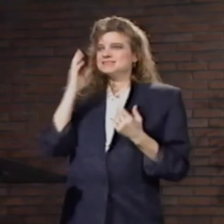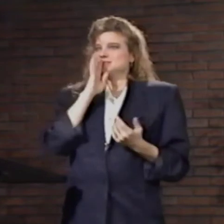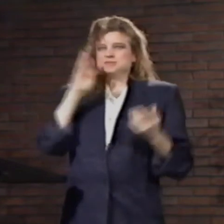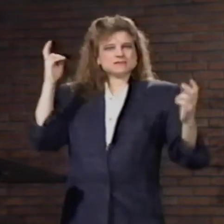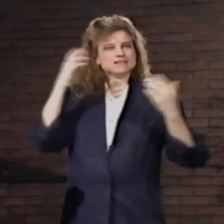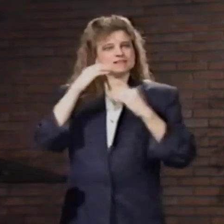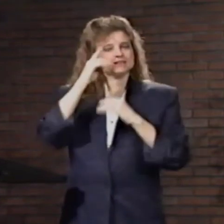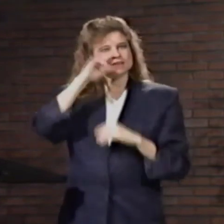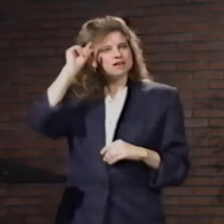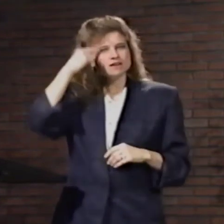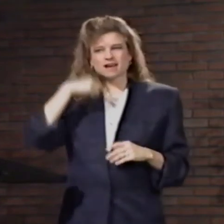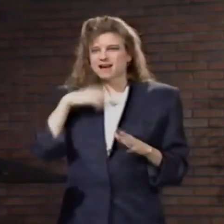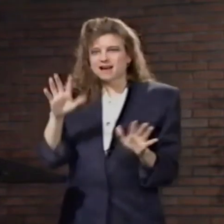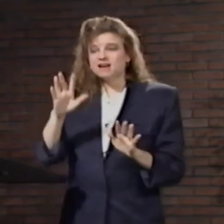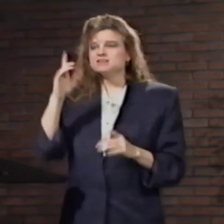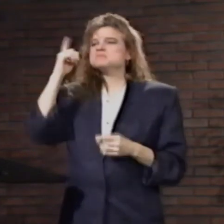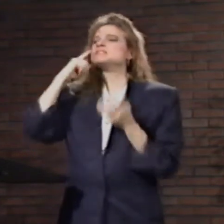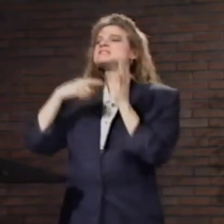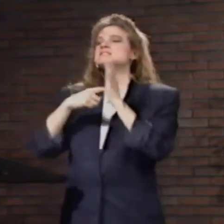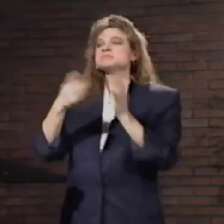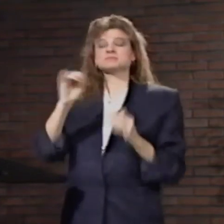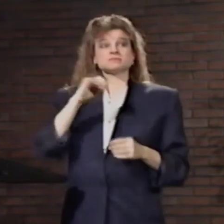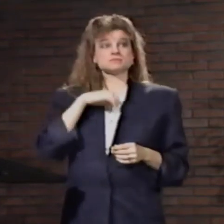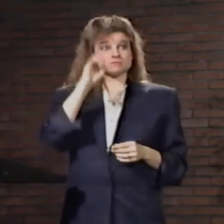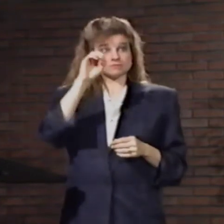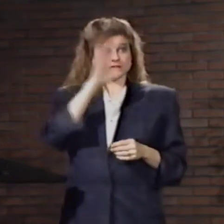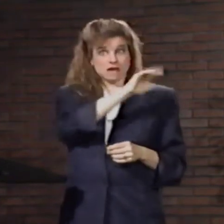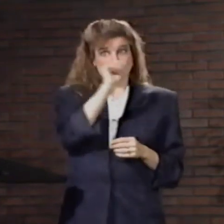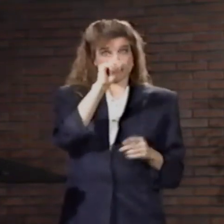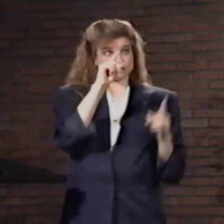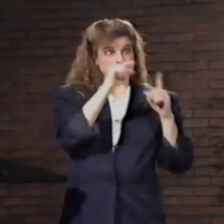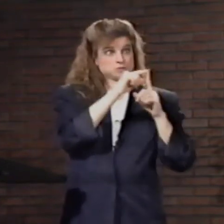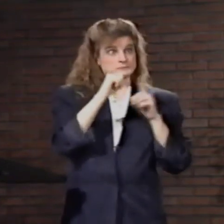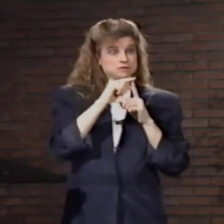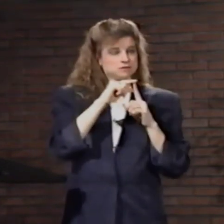it'll look like I'm speaking at a 5th grade level, but I'm more intelligent than that.